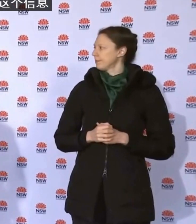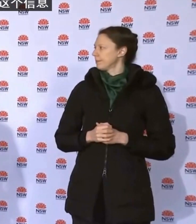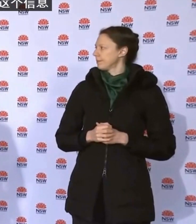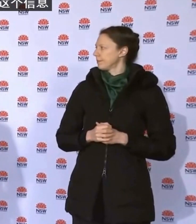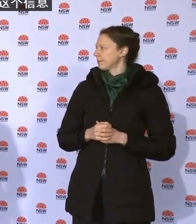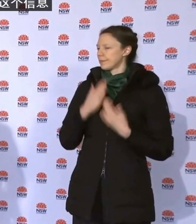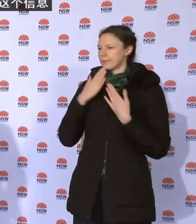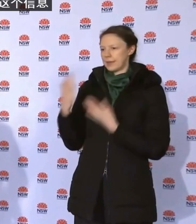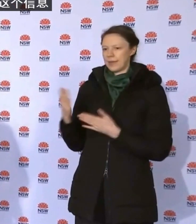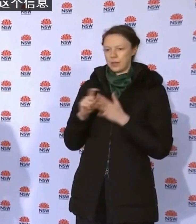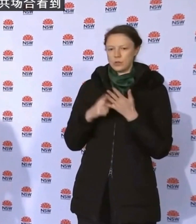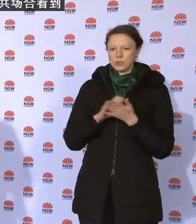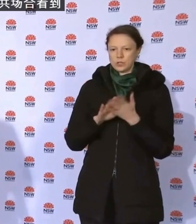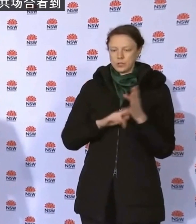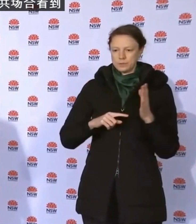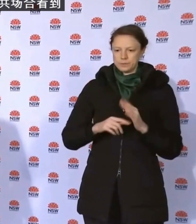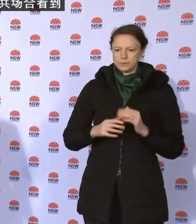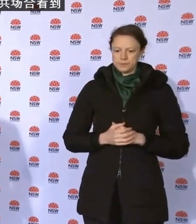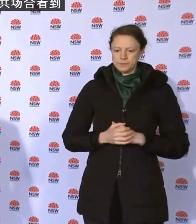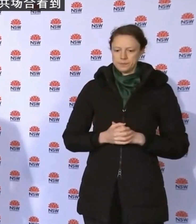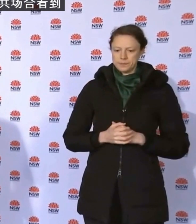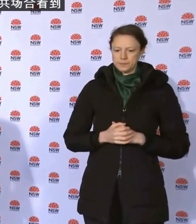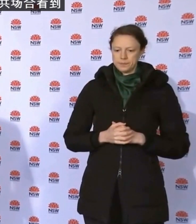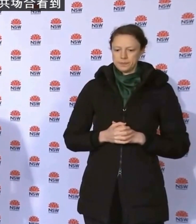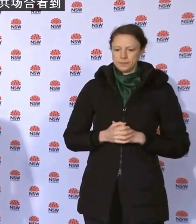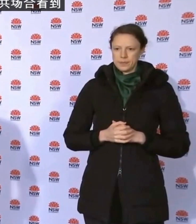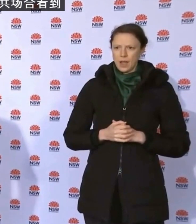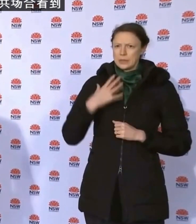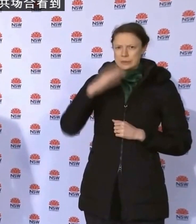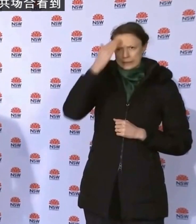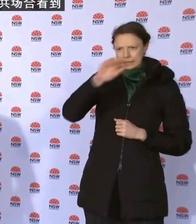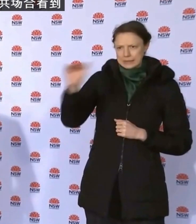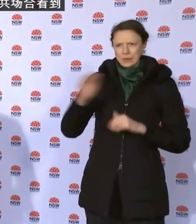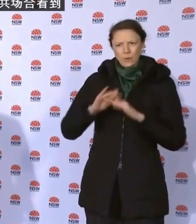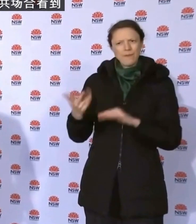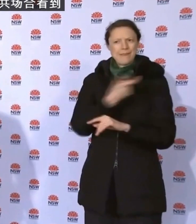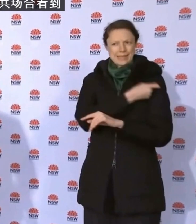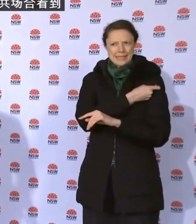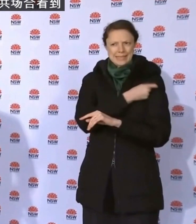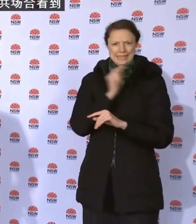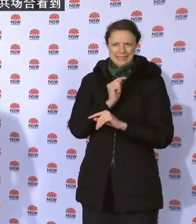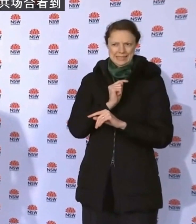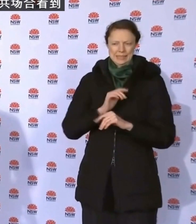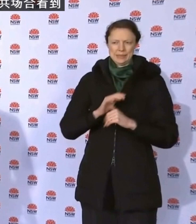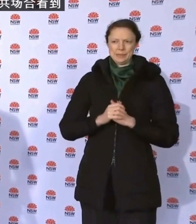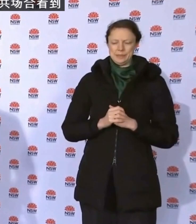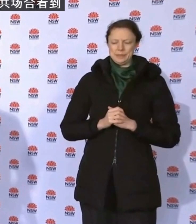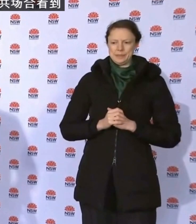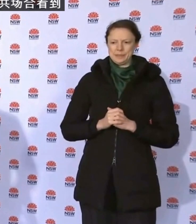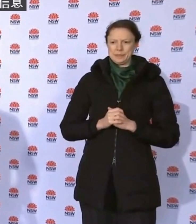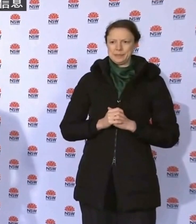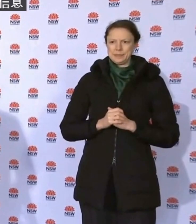I just want to stress the message in regard to vaccinations. Clearly, we continue to see